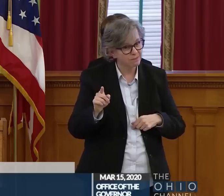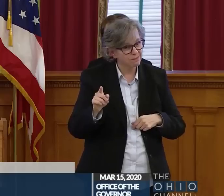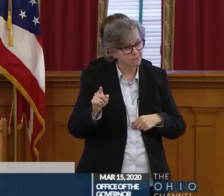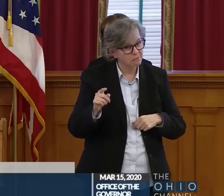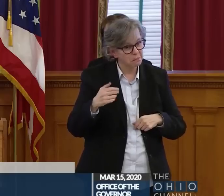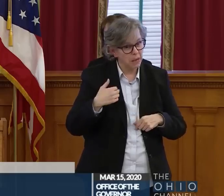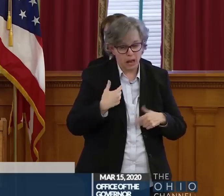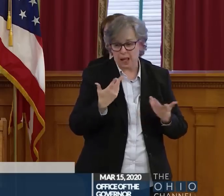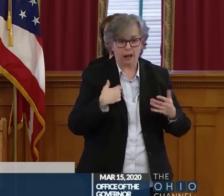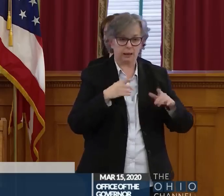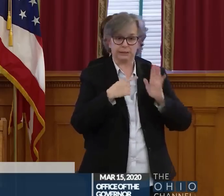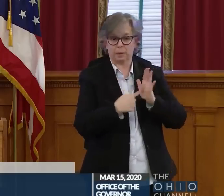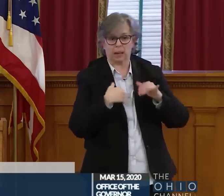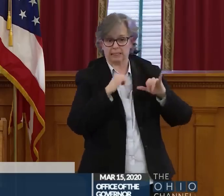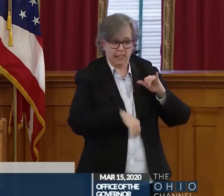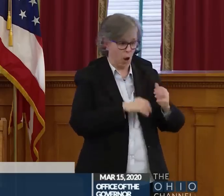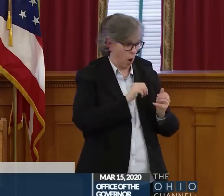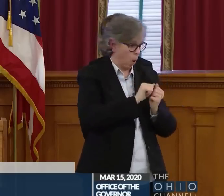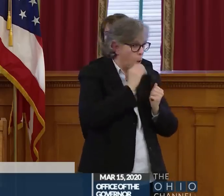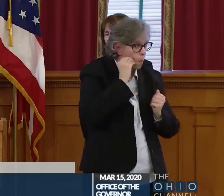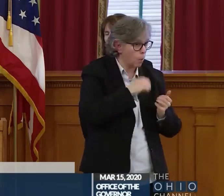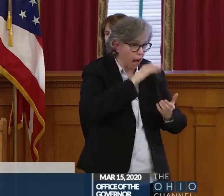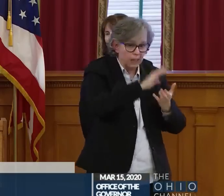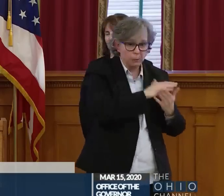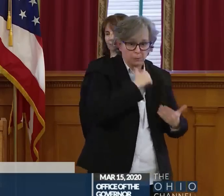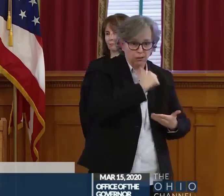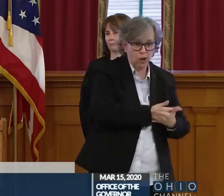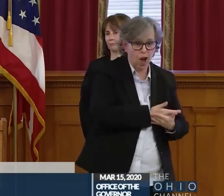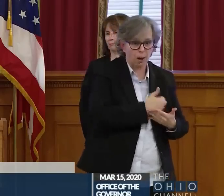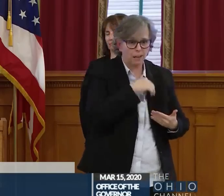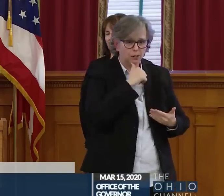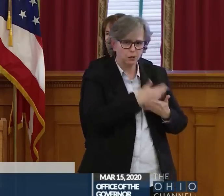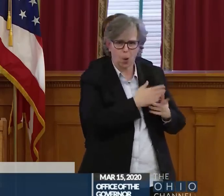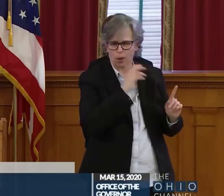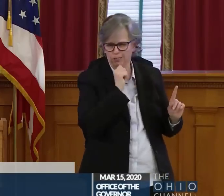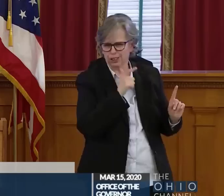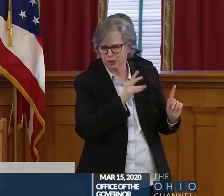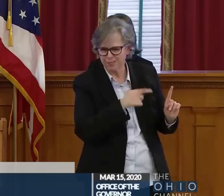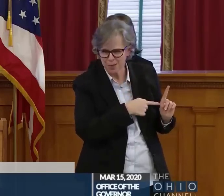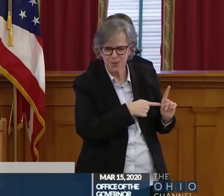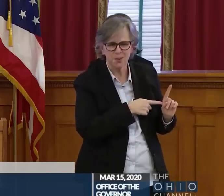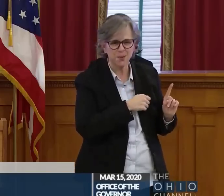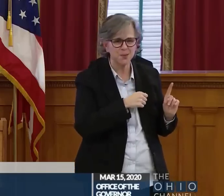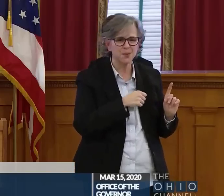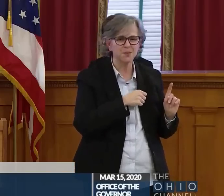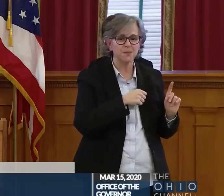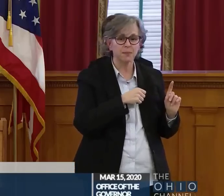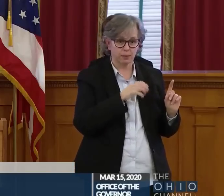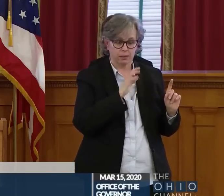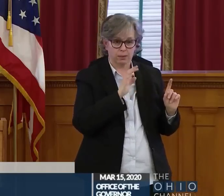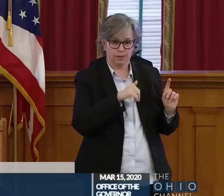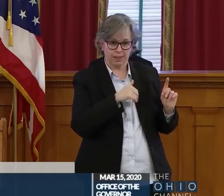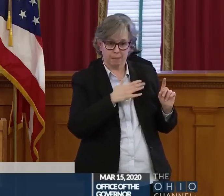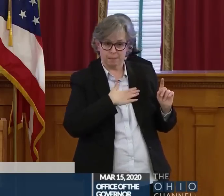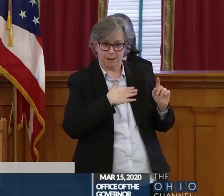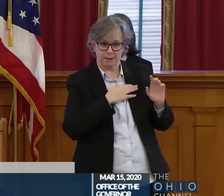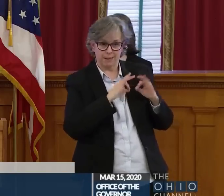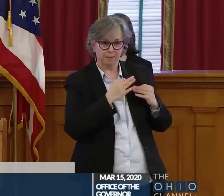home. She's 23 or 4. I'm miscalculating that today as I stand here. Maddie,